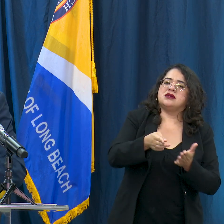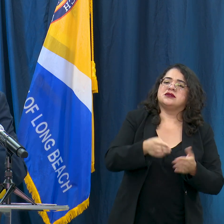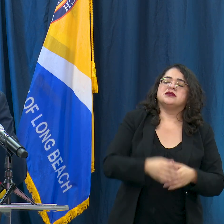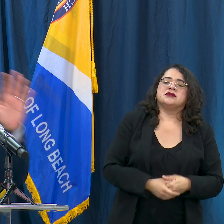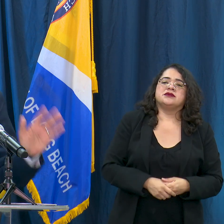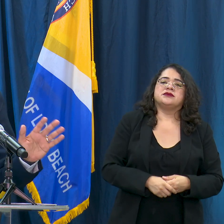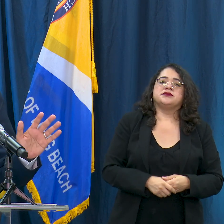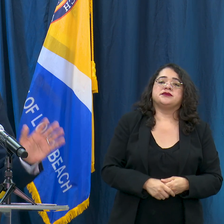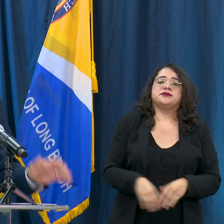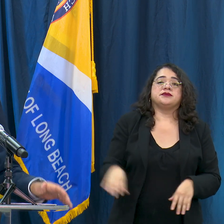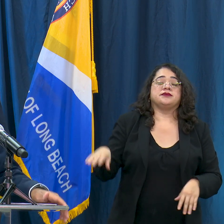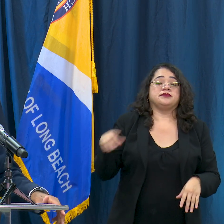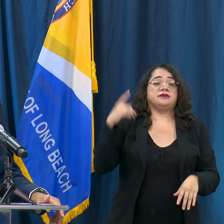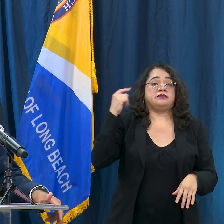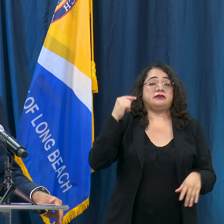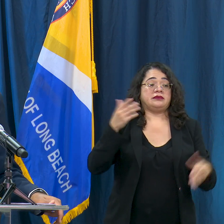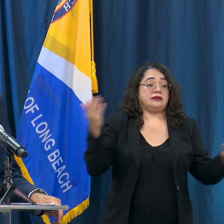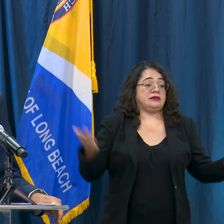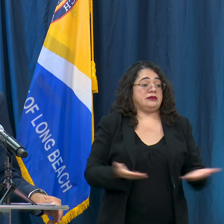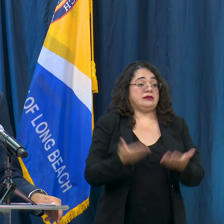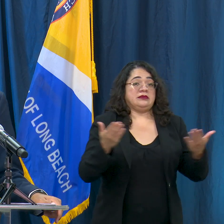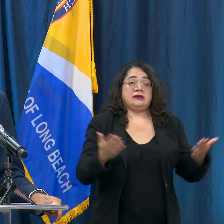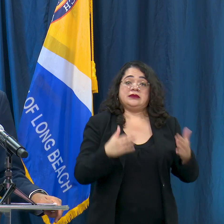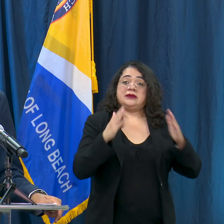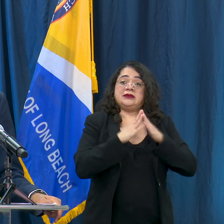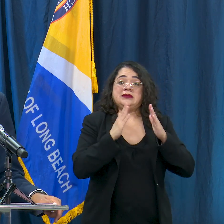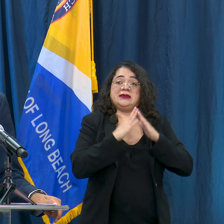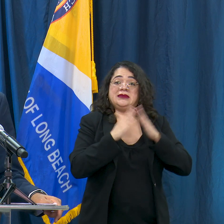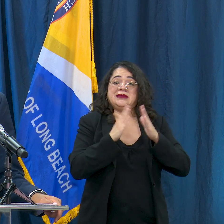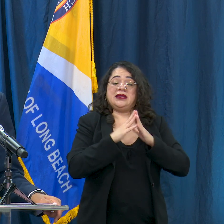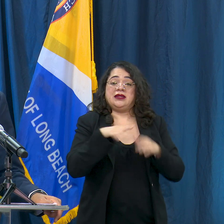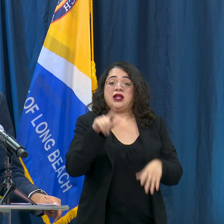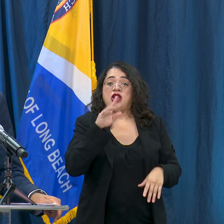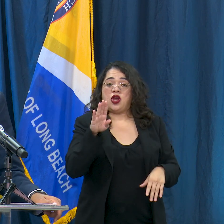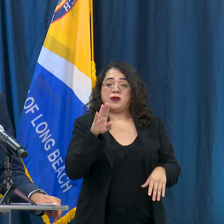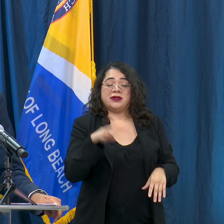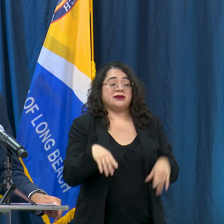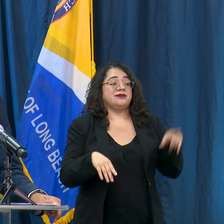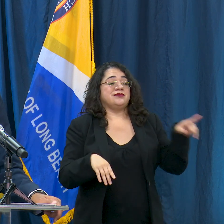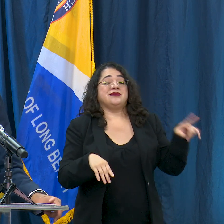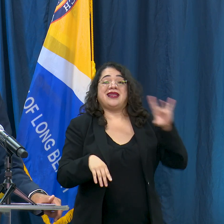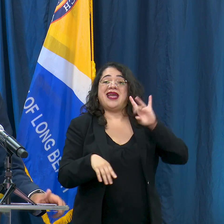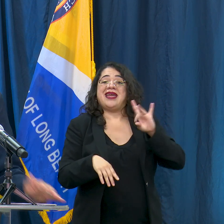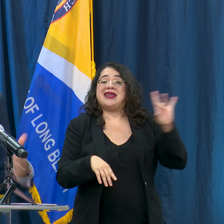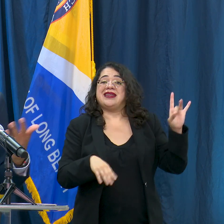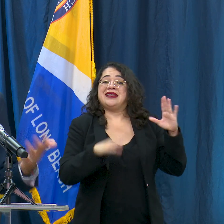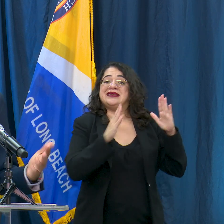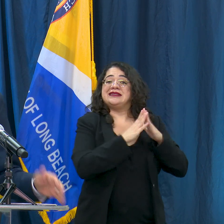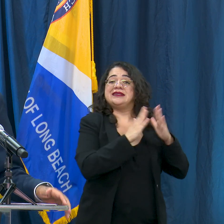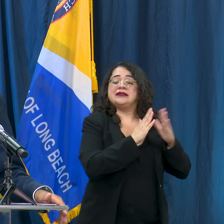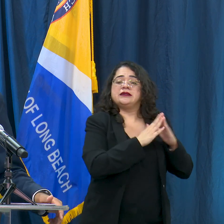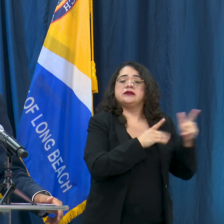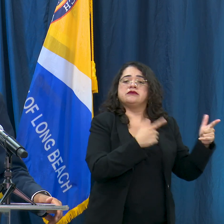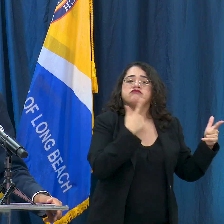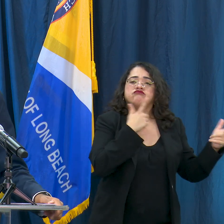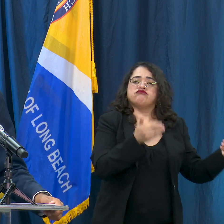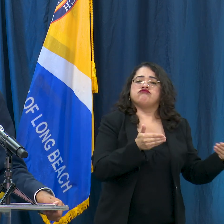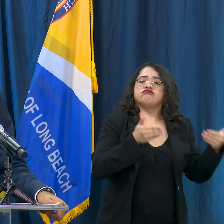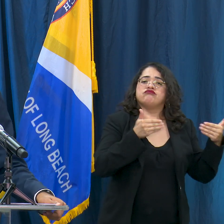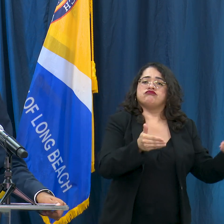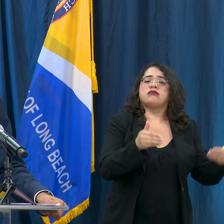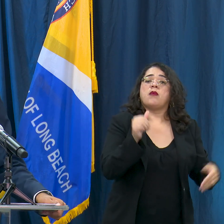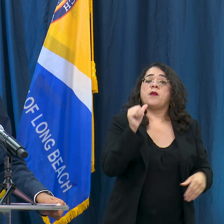Not one of the 88 cities in LA County, including Long Beach or Los Angeles or any of the others, believe that we're ready to